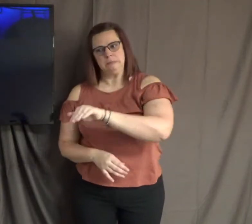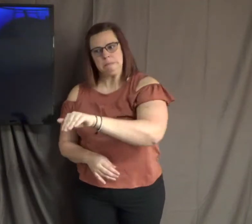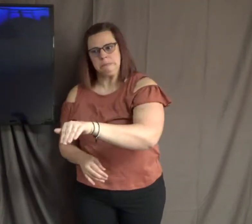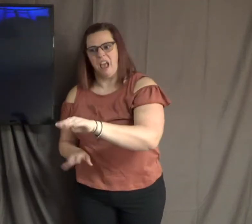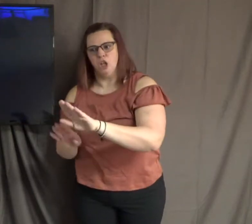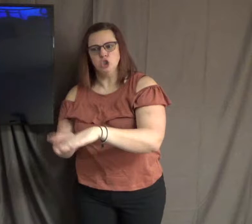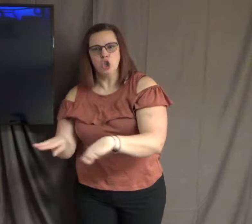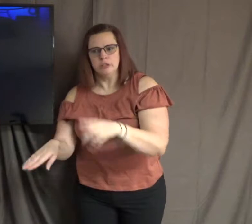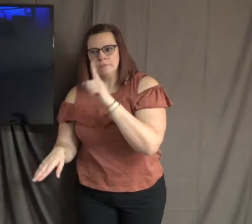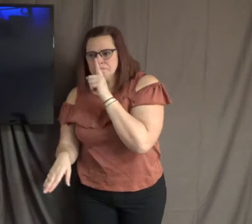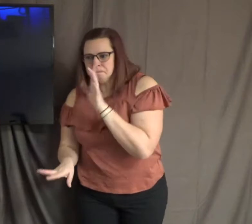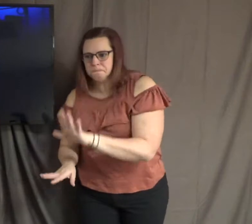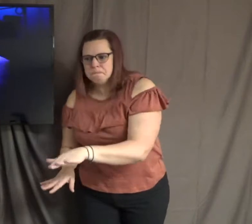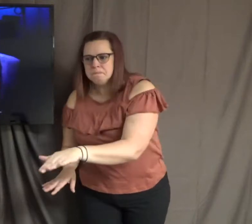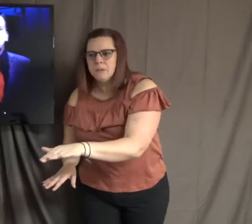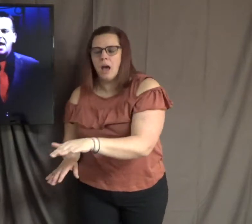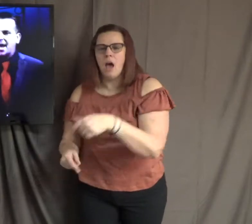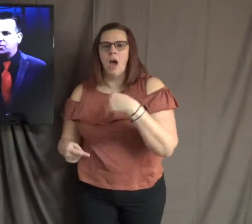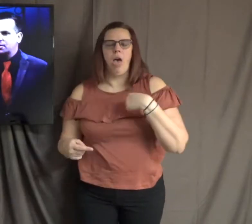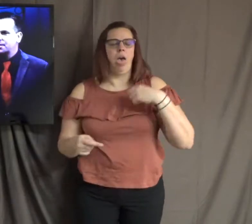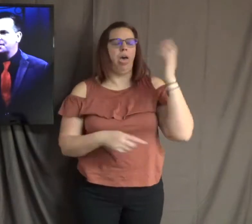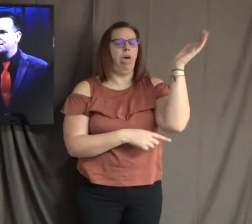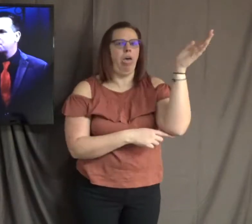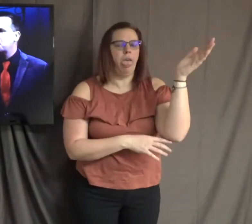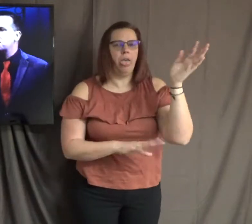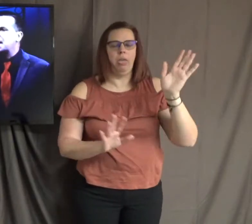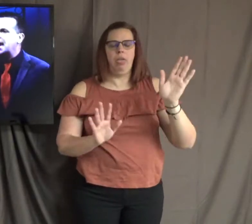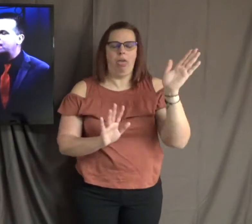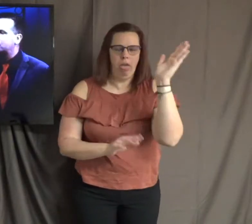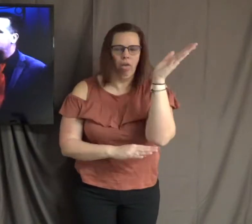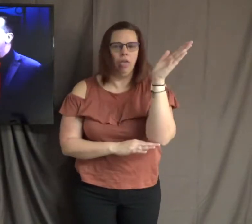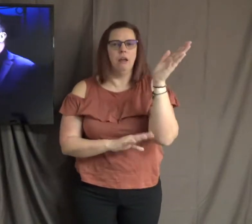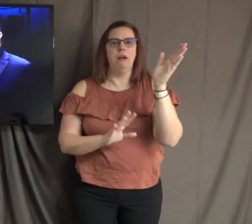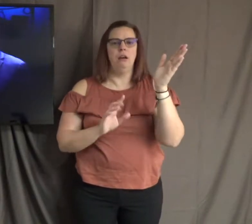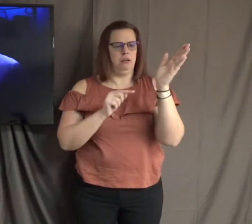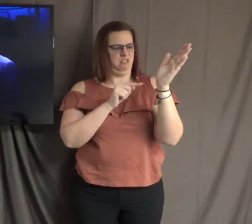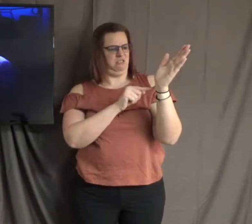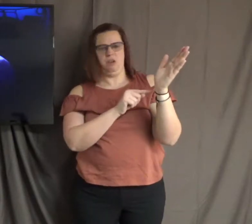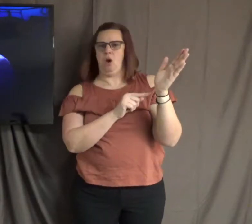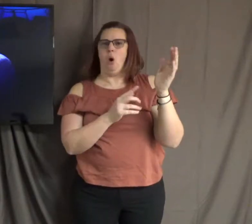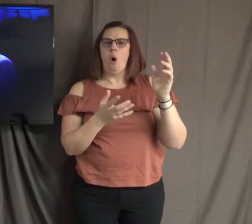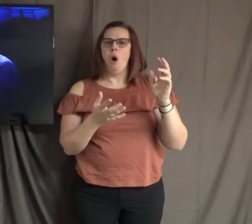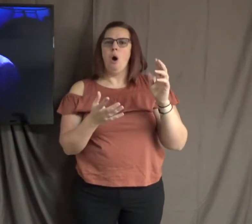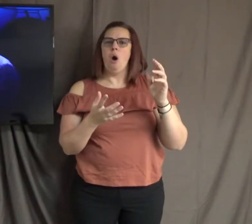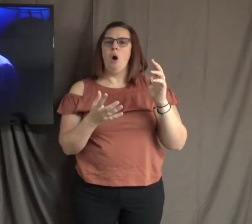messages. That didn't matter. What mattered was, did